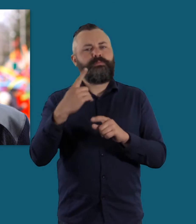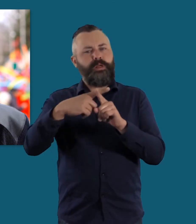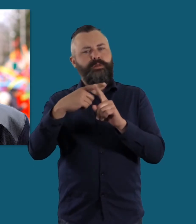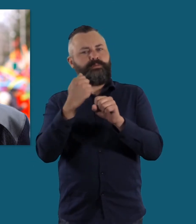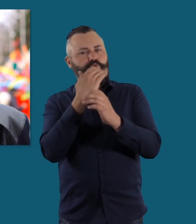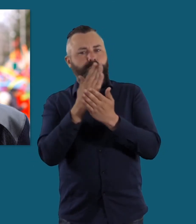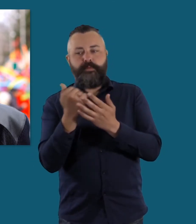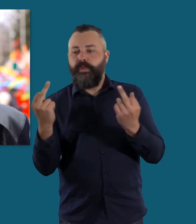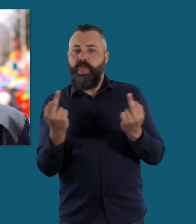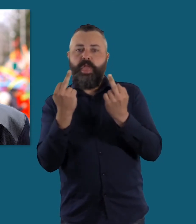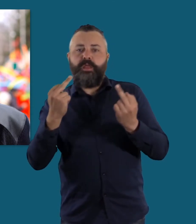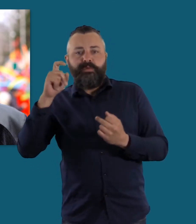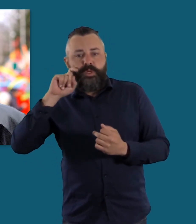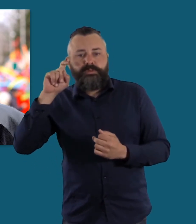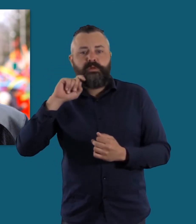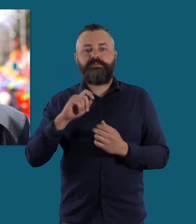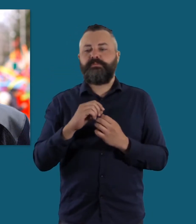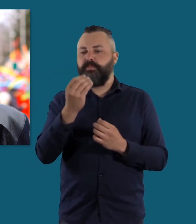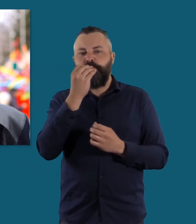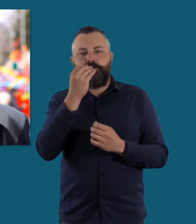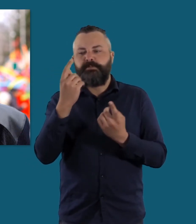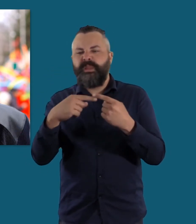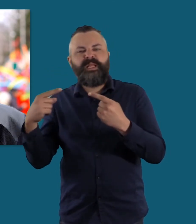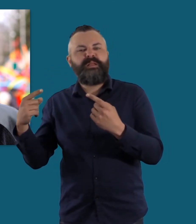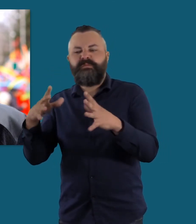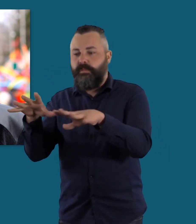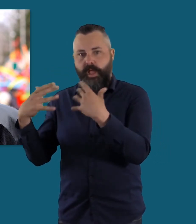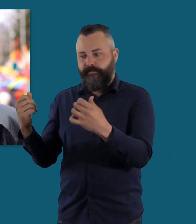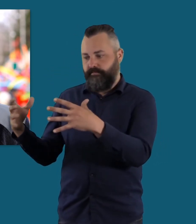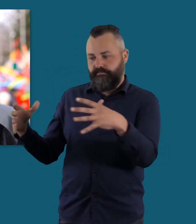Make sure that you store extra water and food supplies to avoid a trip to the store,